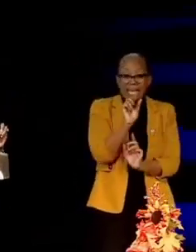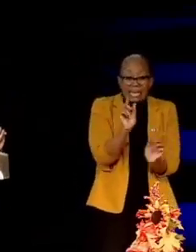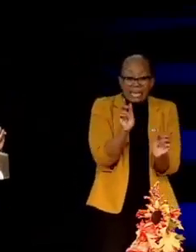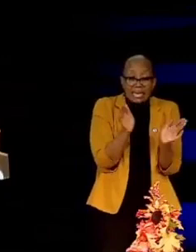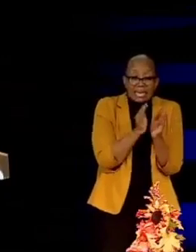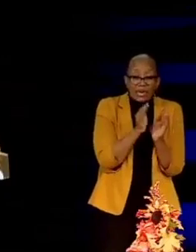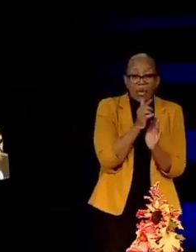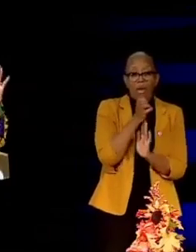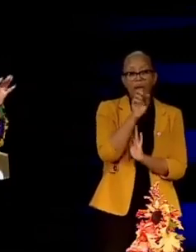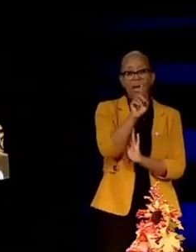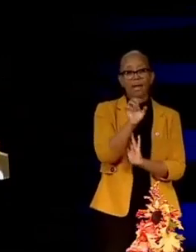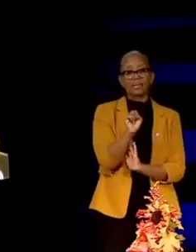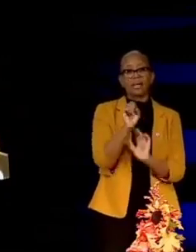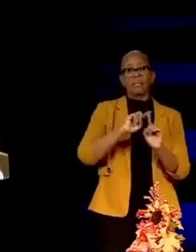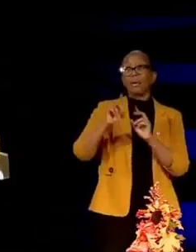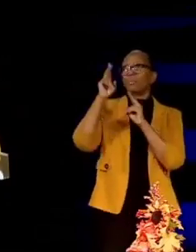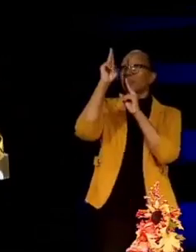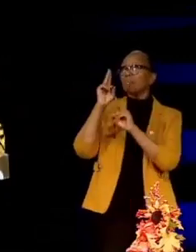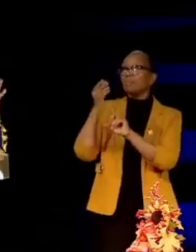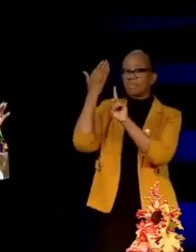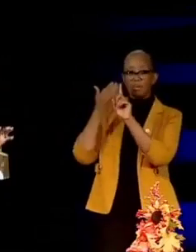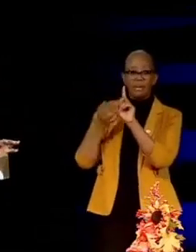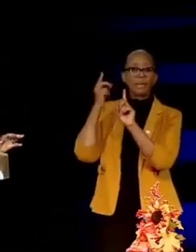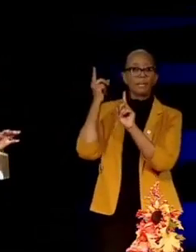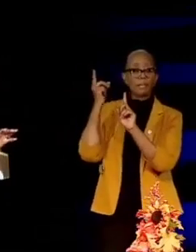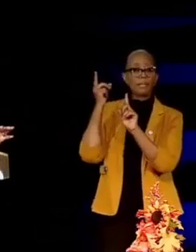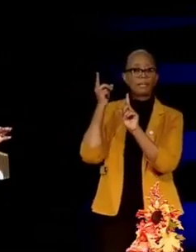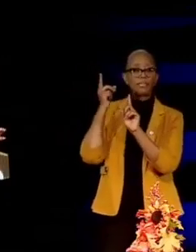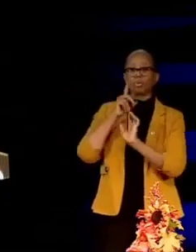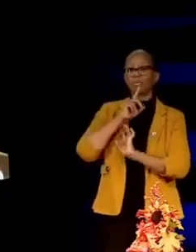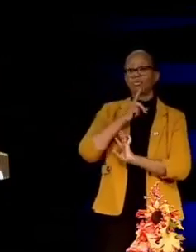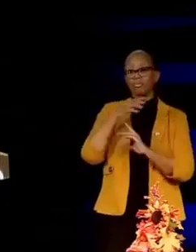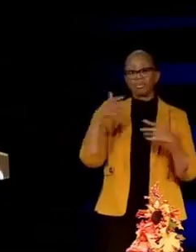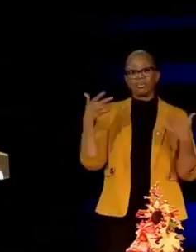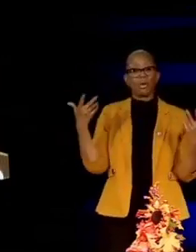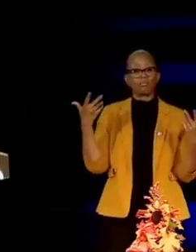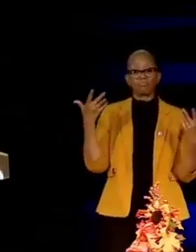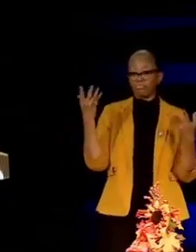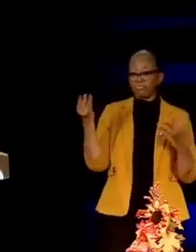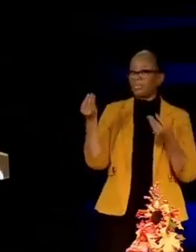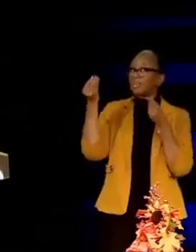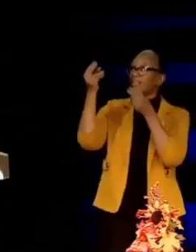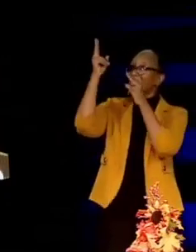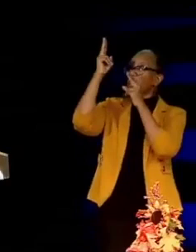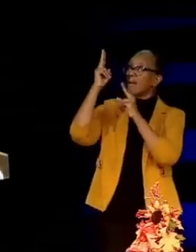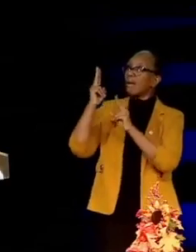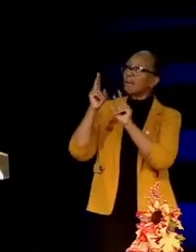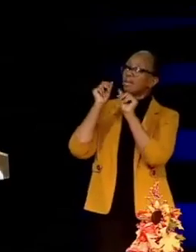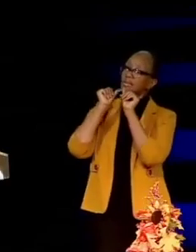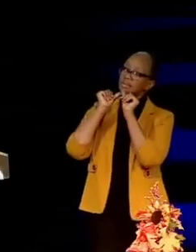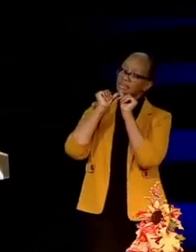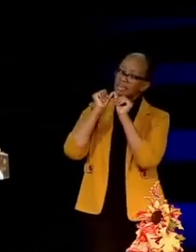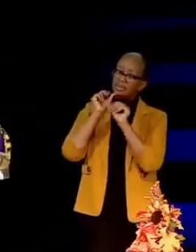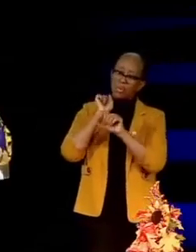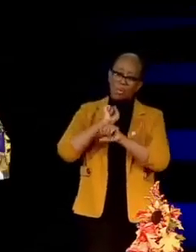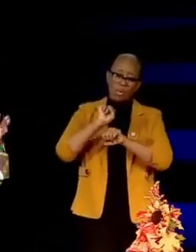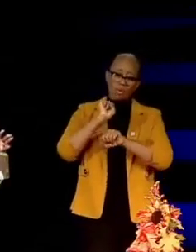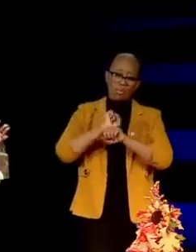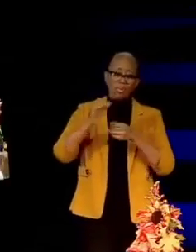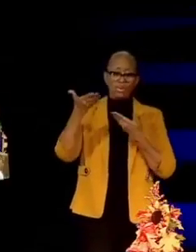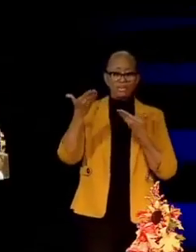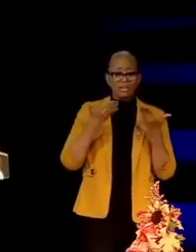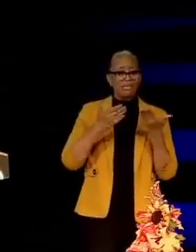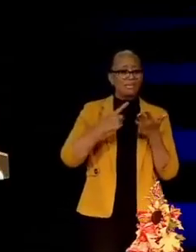here. But we want to give glory to God. However, the truth is we give glory to God and we try to continue in good works, but we